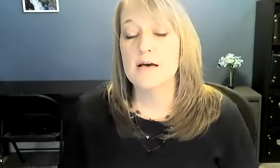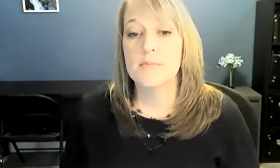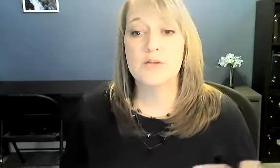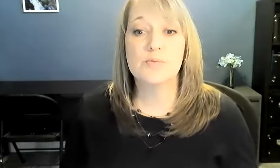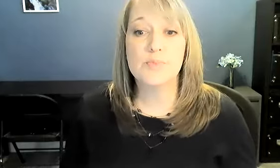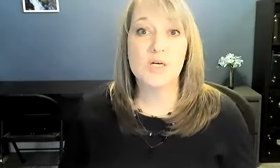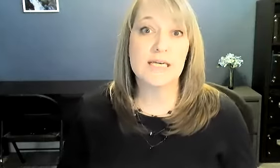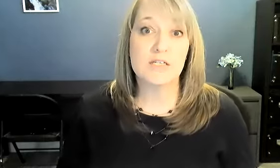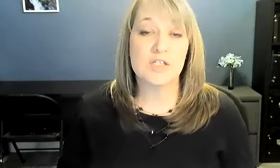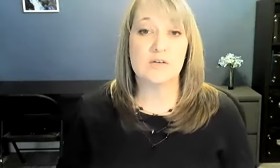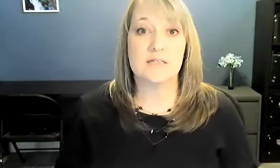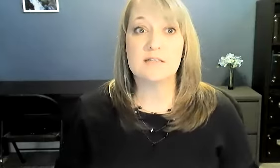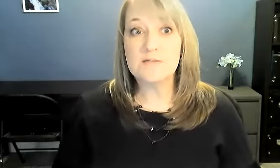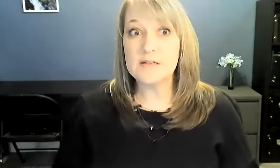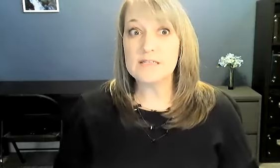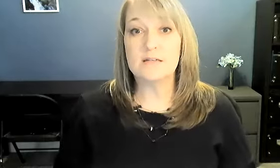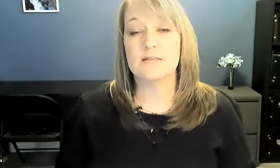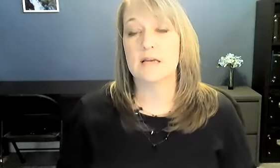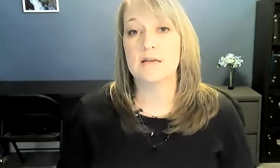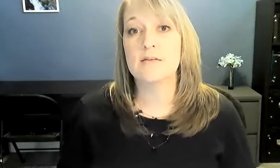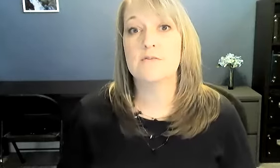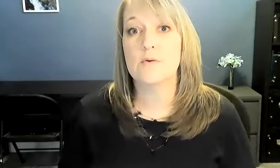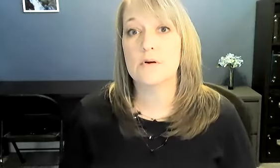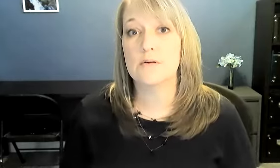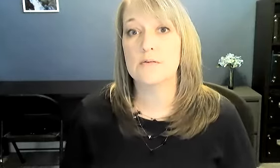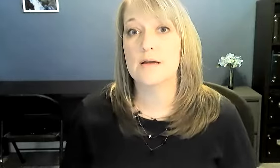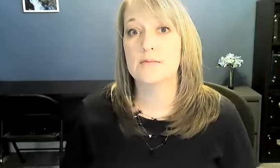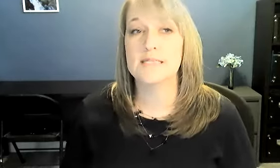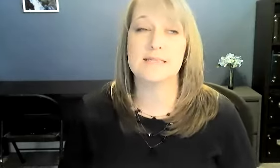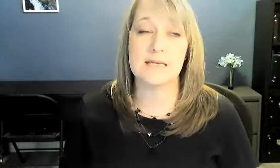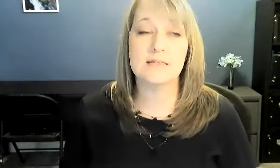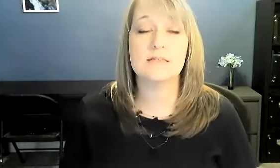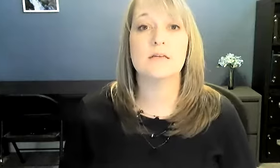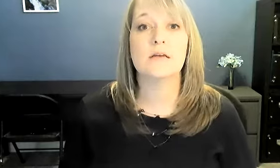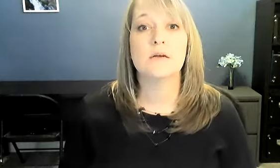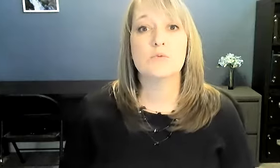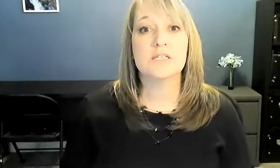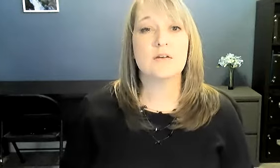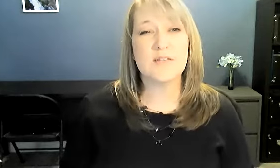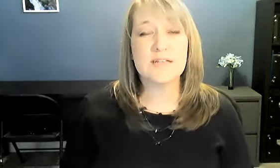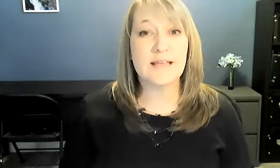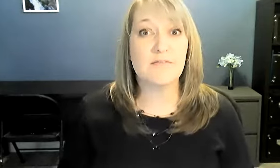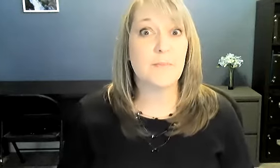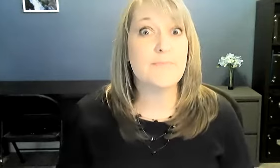In your book, it shows a different sign for deceased, which is also the sign for